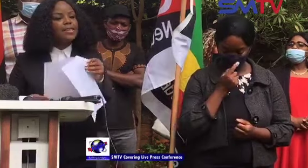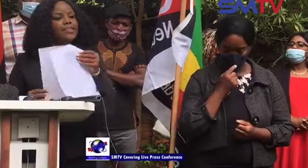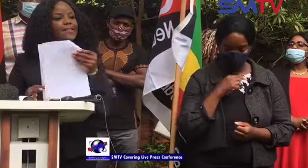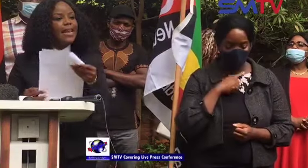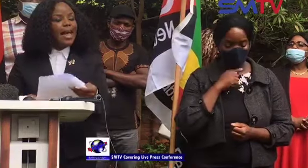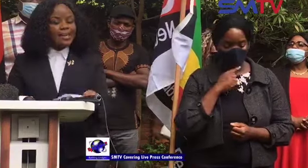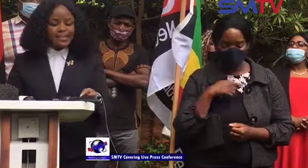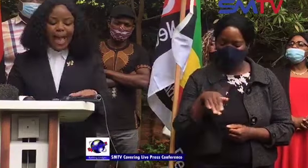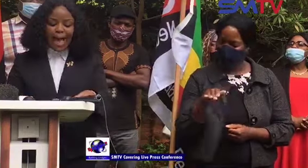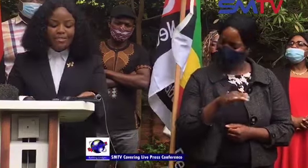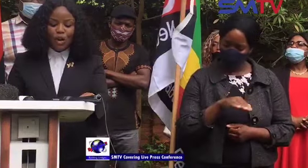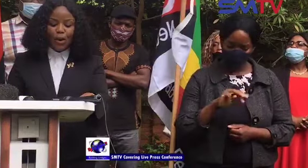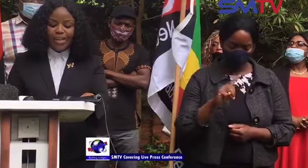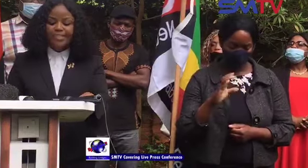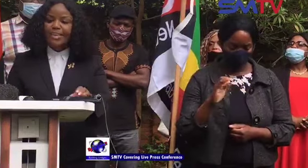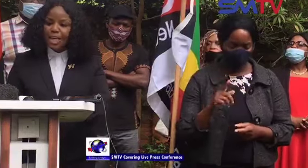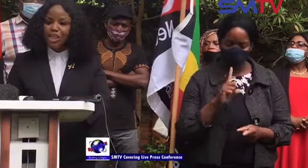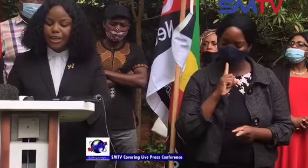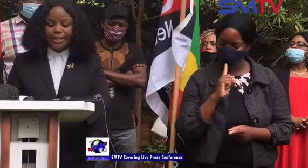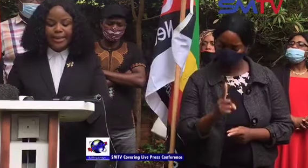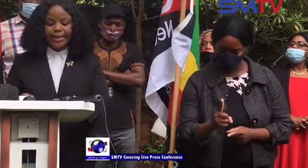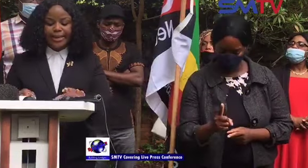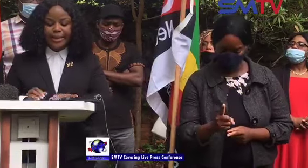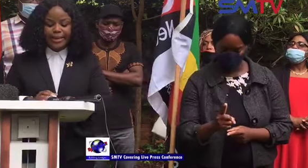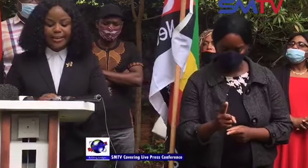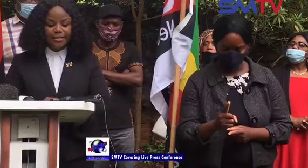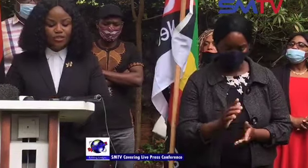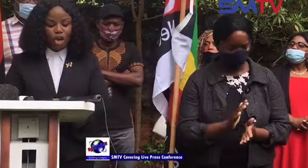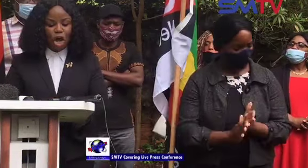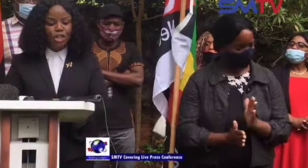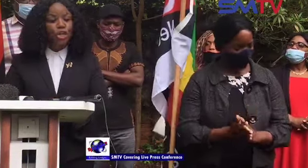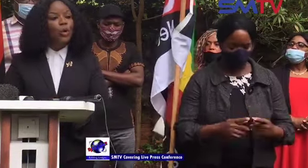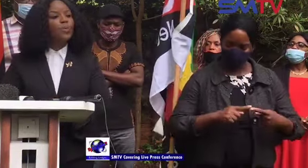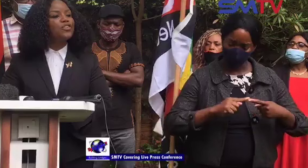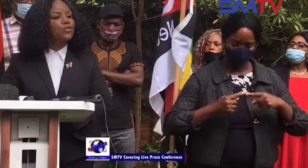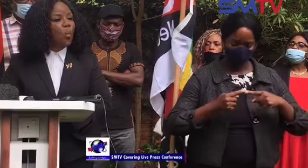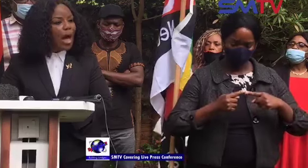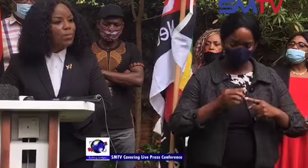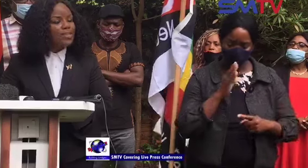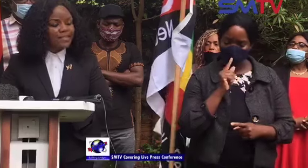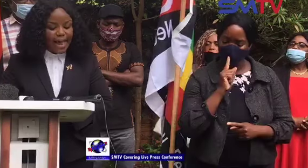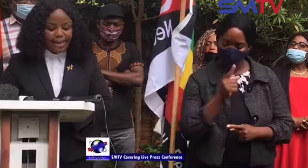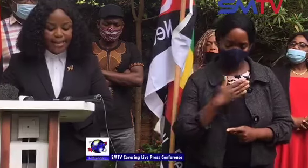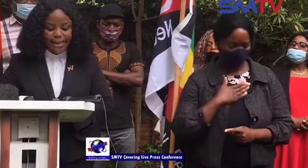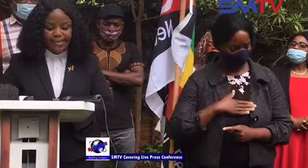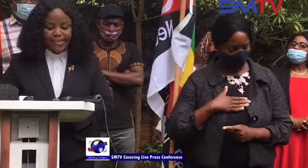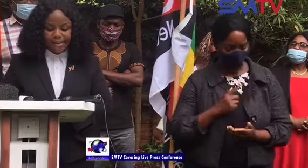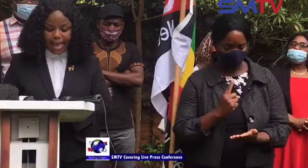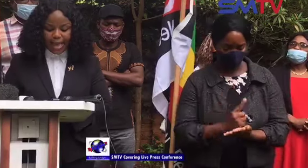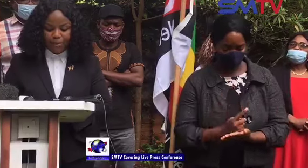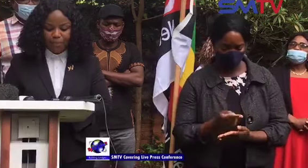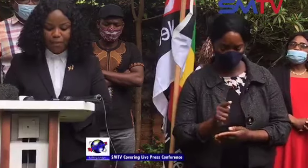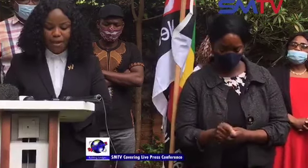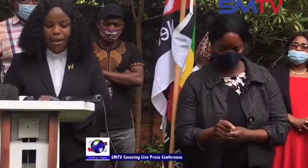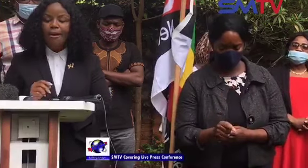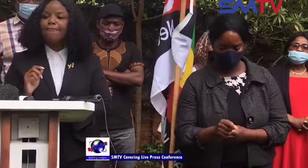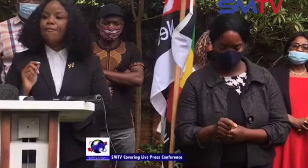The MDC Alliance has no hesitation in leading this charge, which is why we stand here